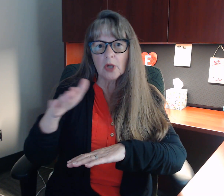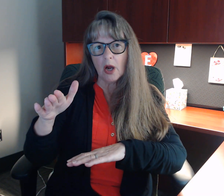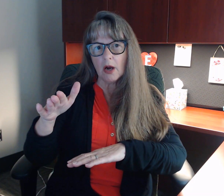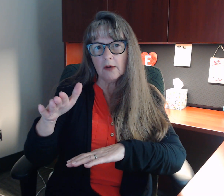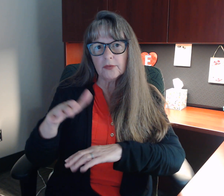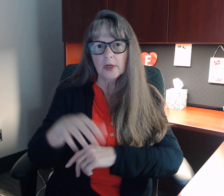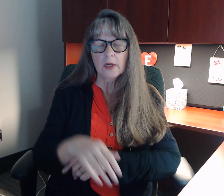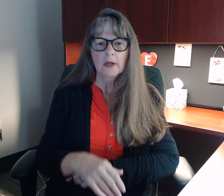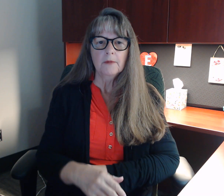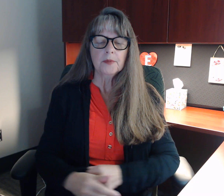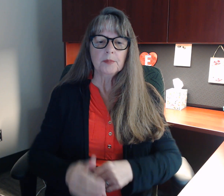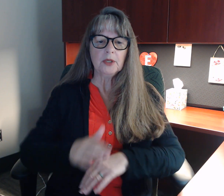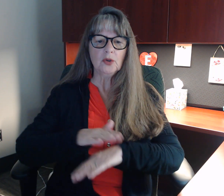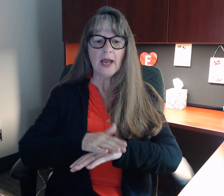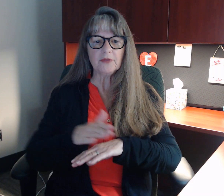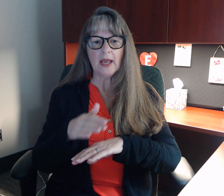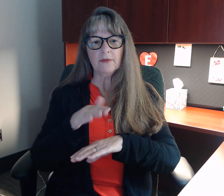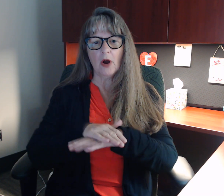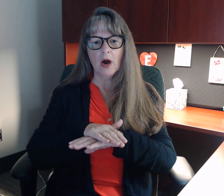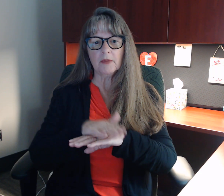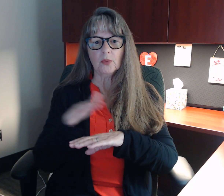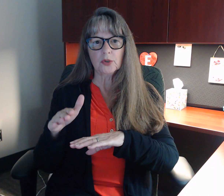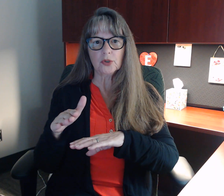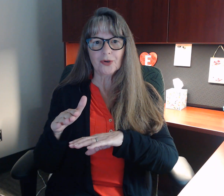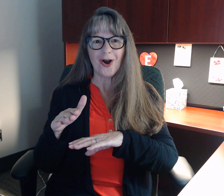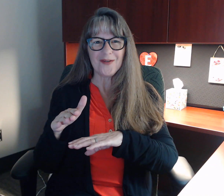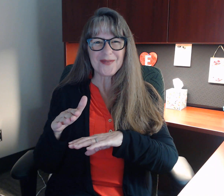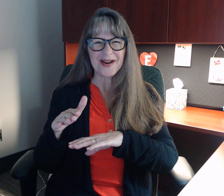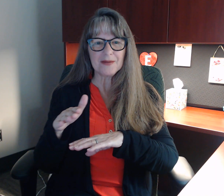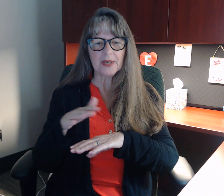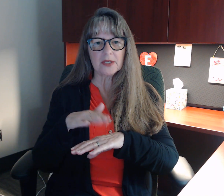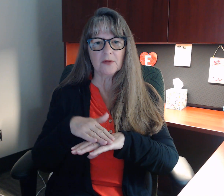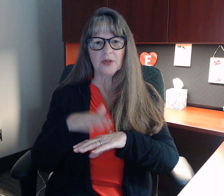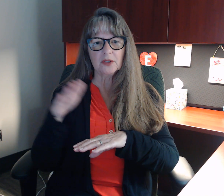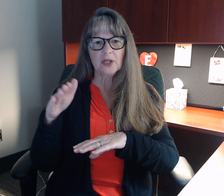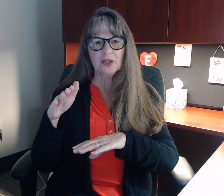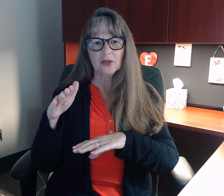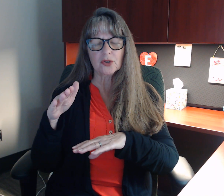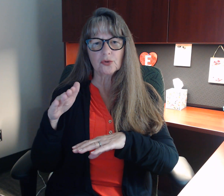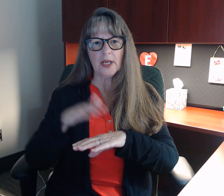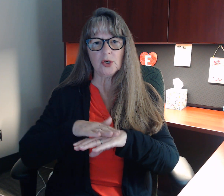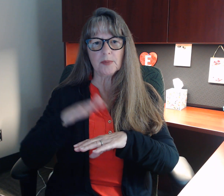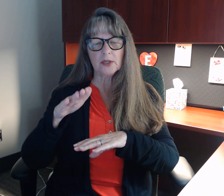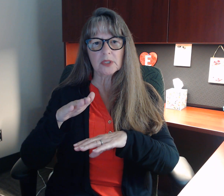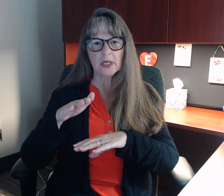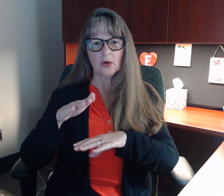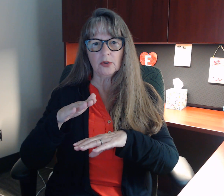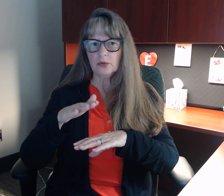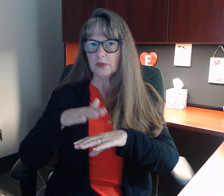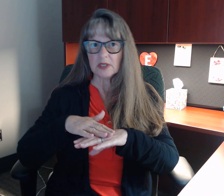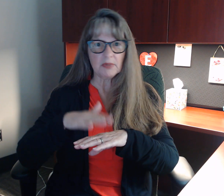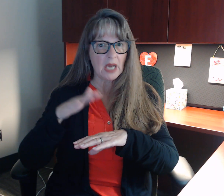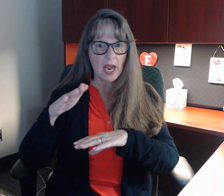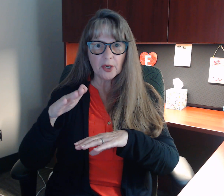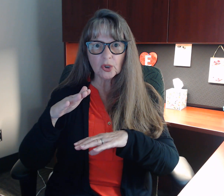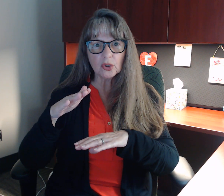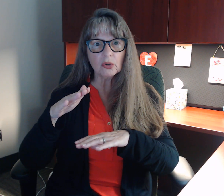off. But you'd have to have on before you turn off, right? Because if it looks strange because it's like, are you doing something higher